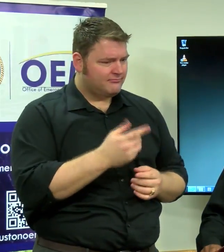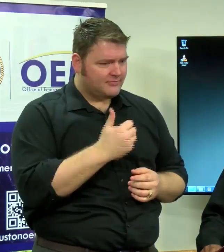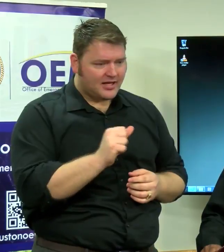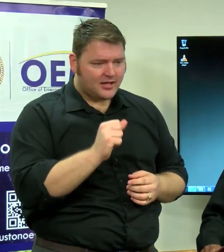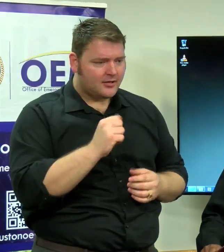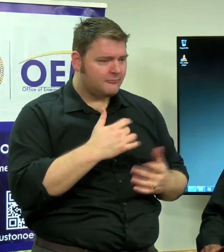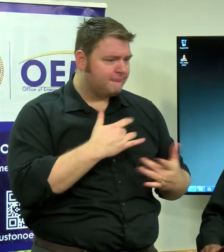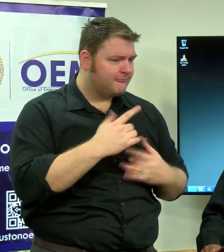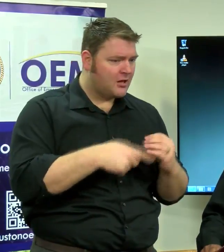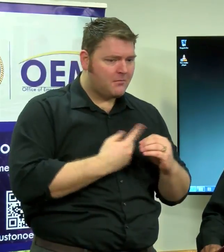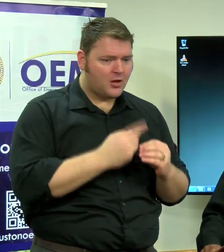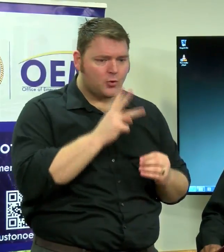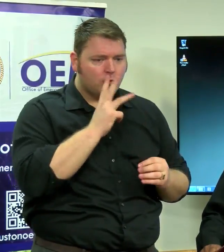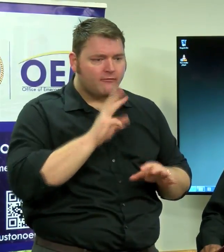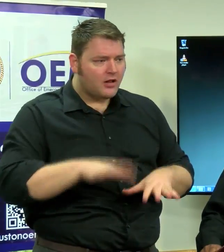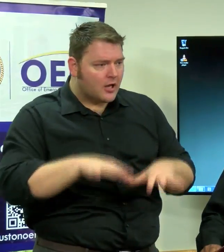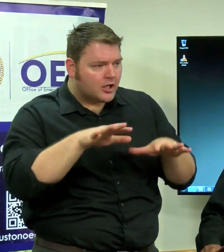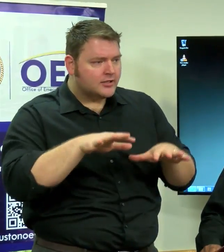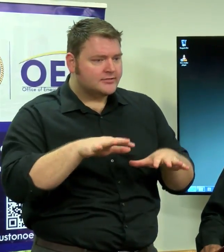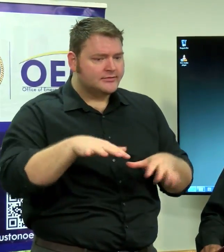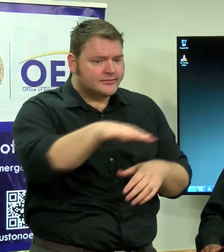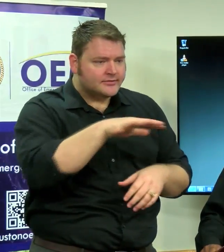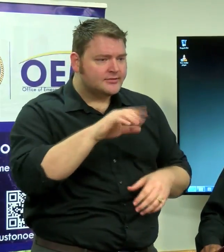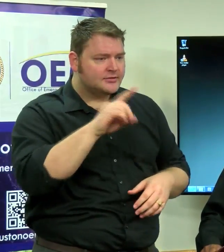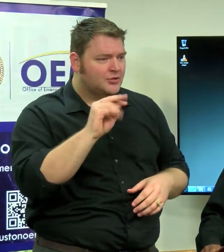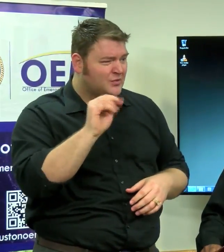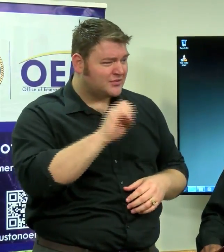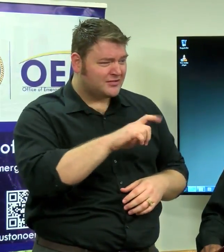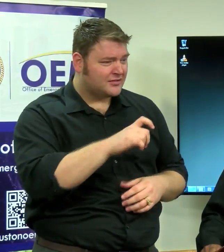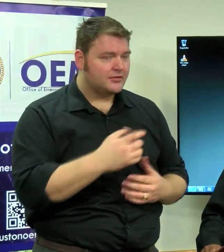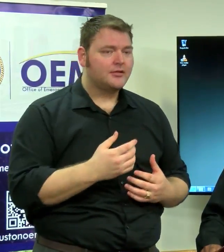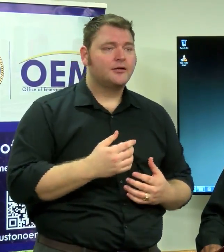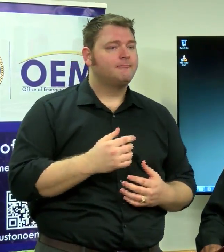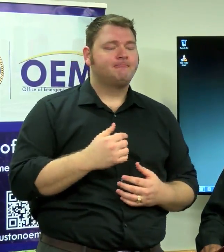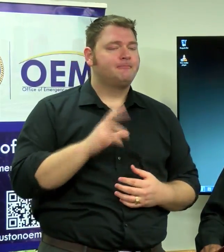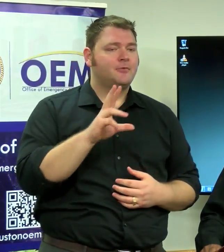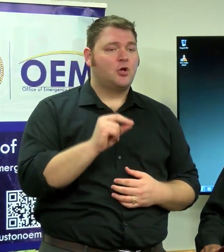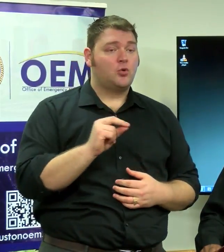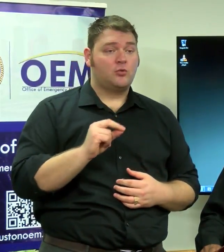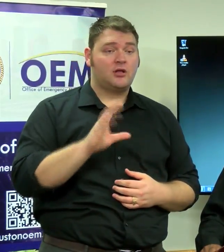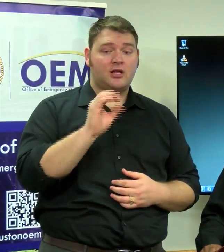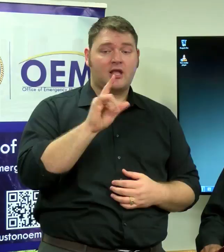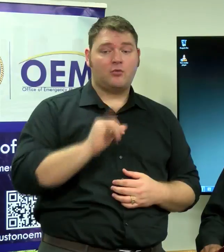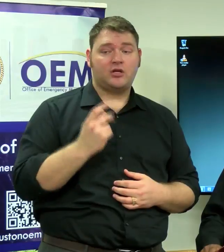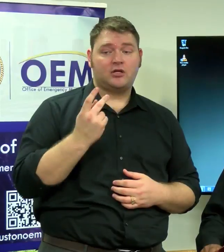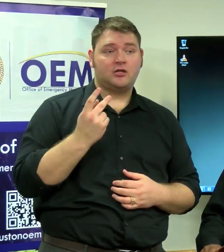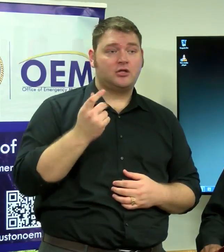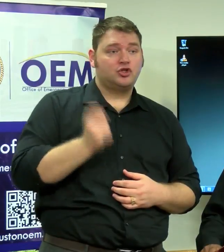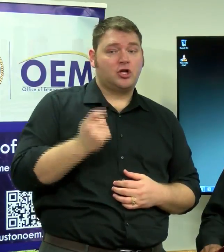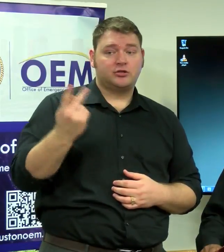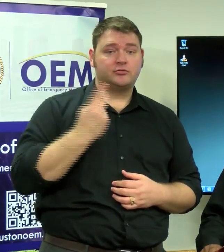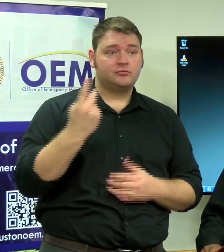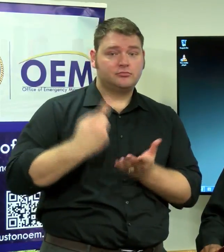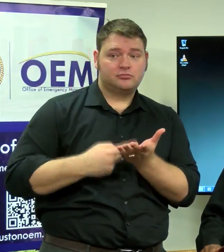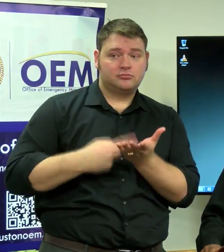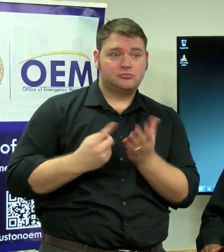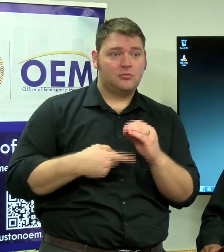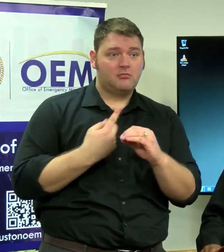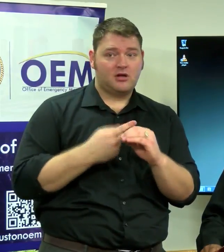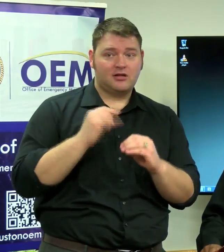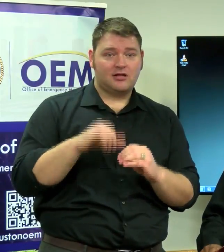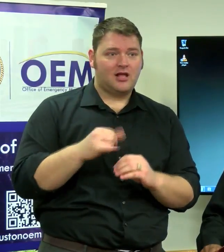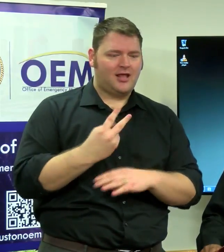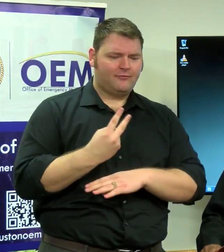sort of thing? No. When the county judge and I visited about this issue, because the whole issue of evacuation came up like 2